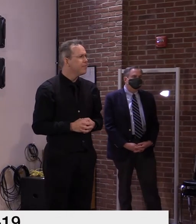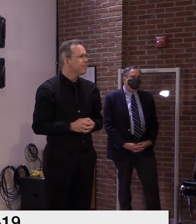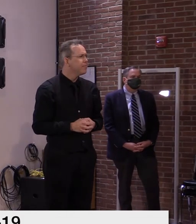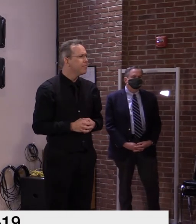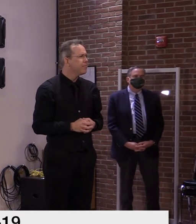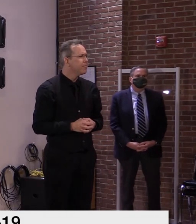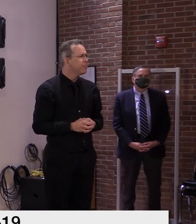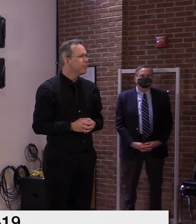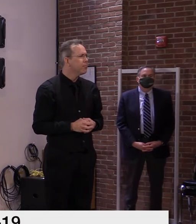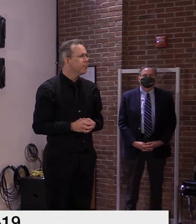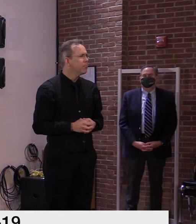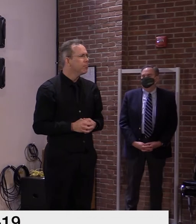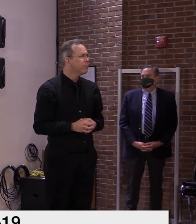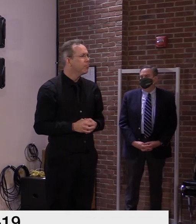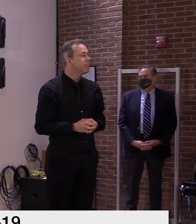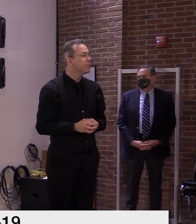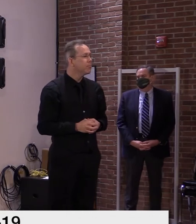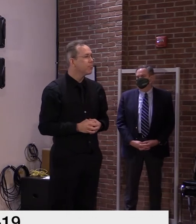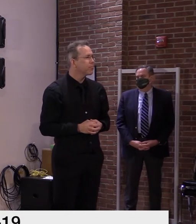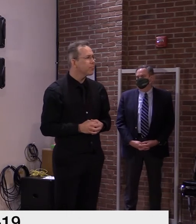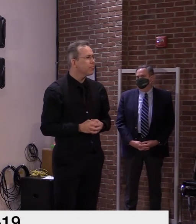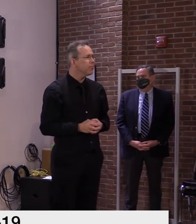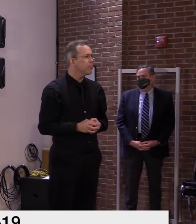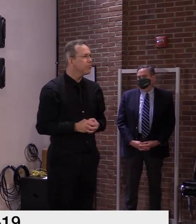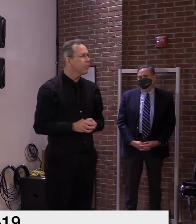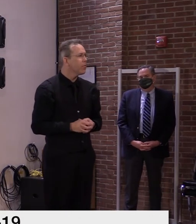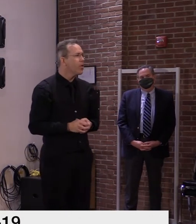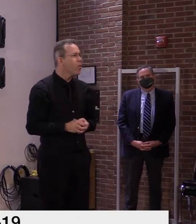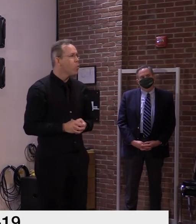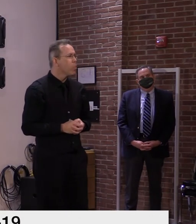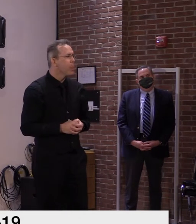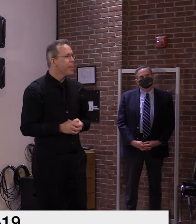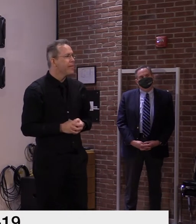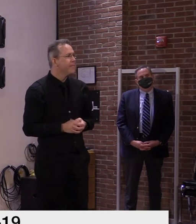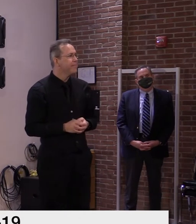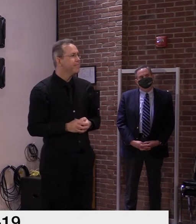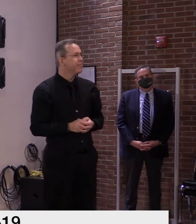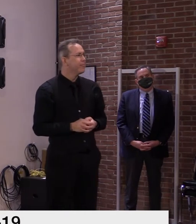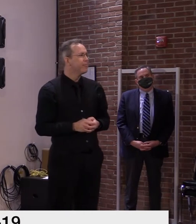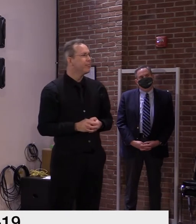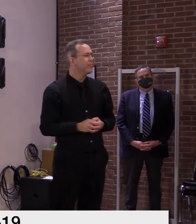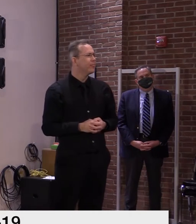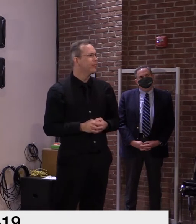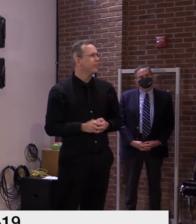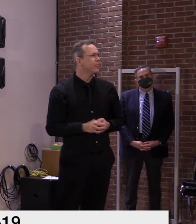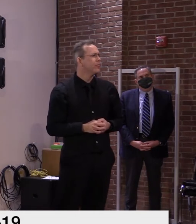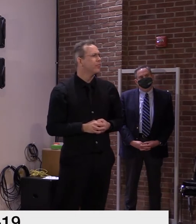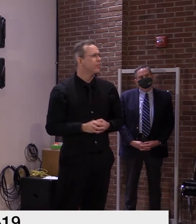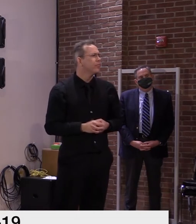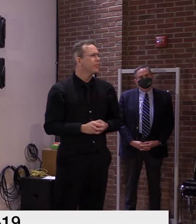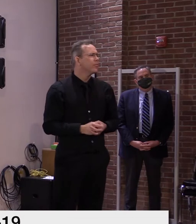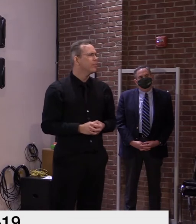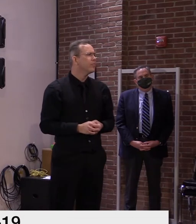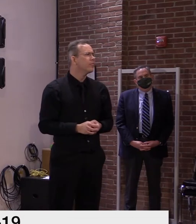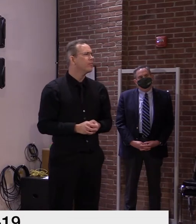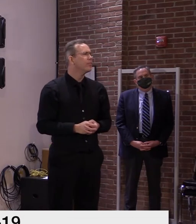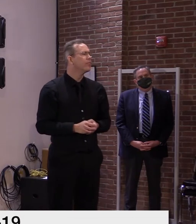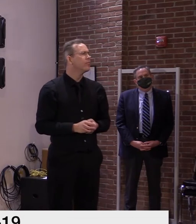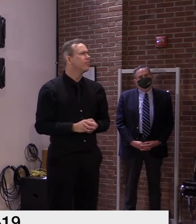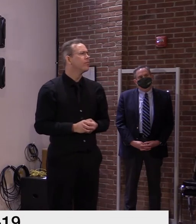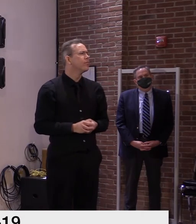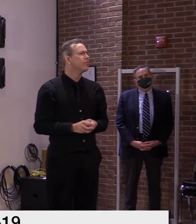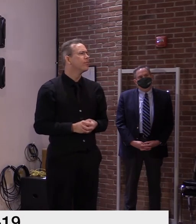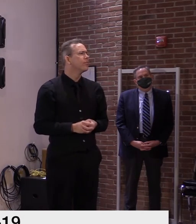the month of March is. On the flip side, how important, once the weather starts getting warmer, are, you know, sort of innovative